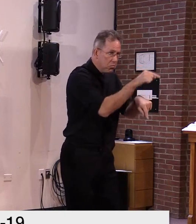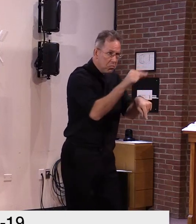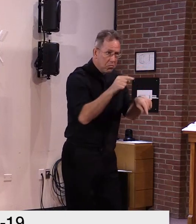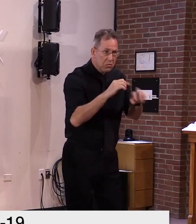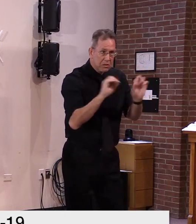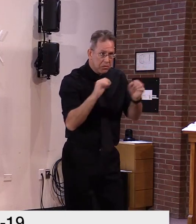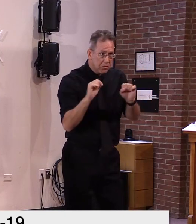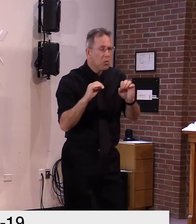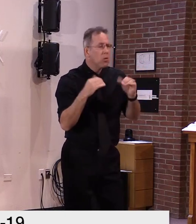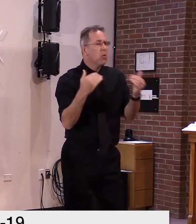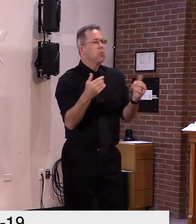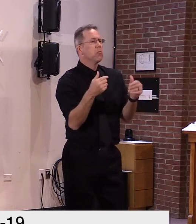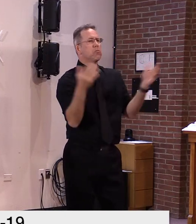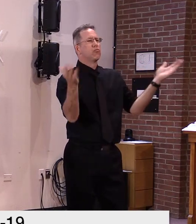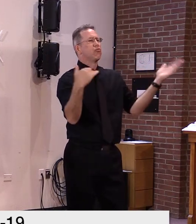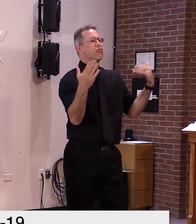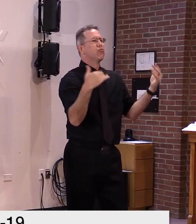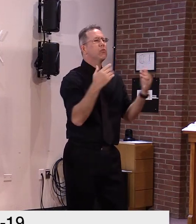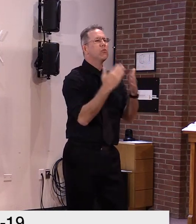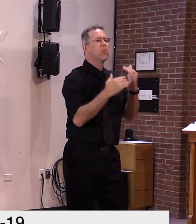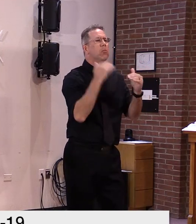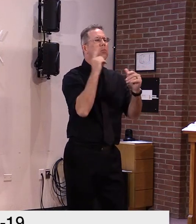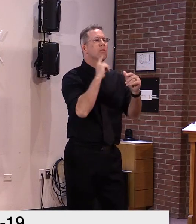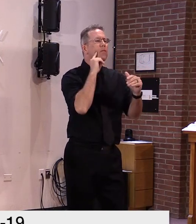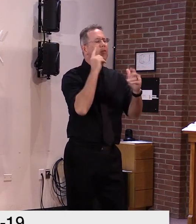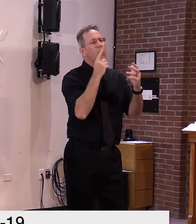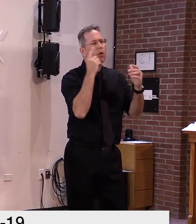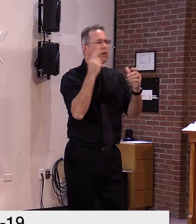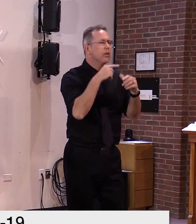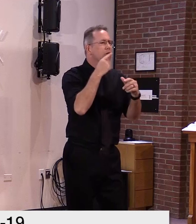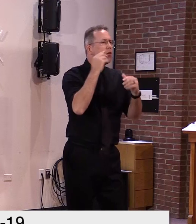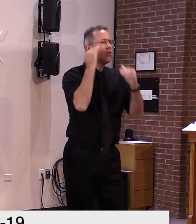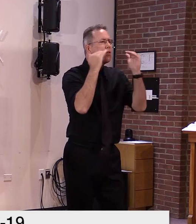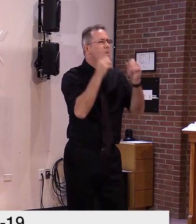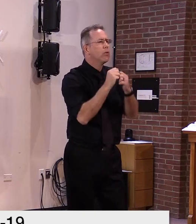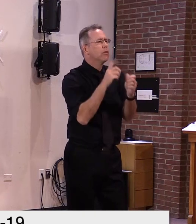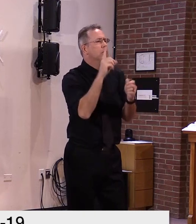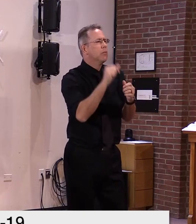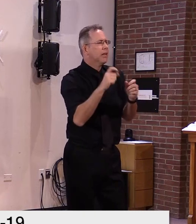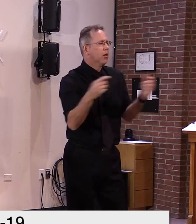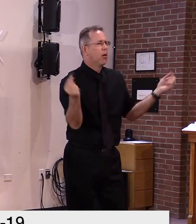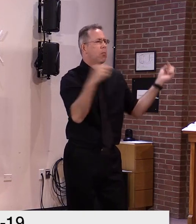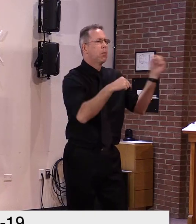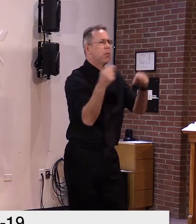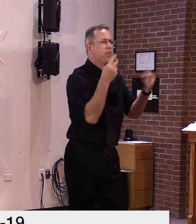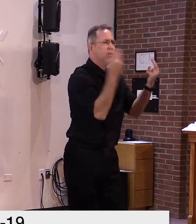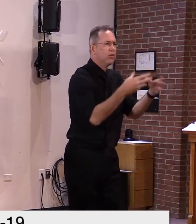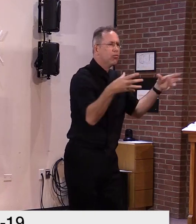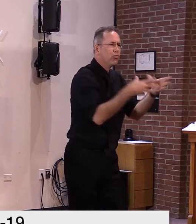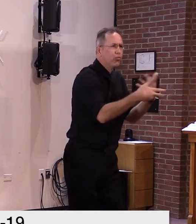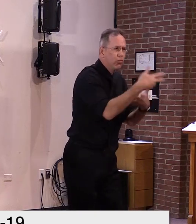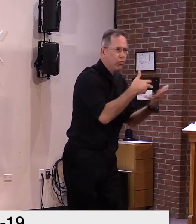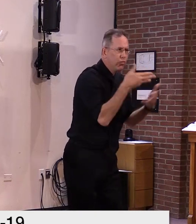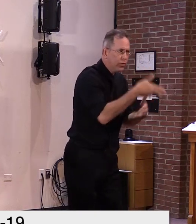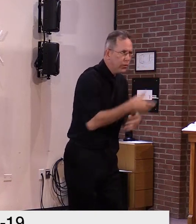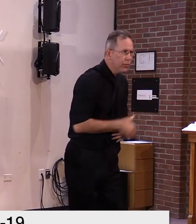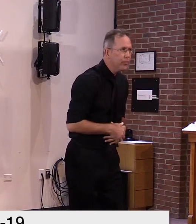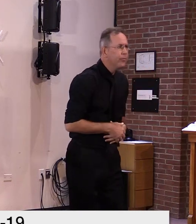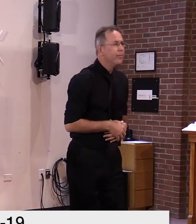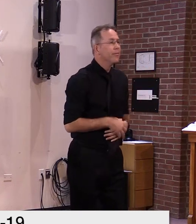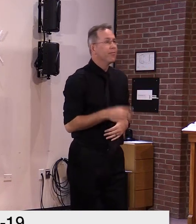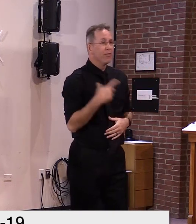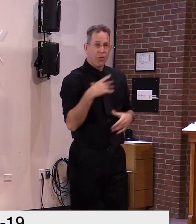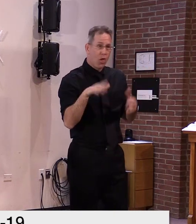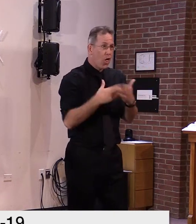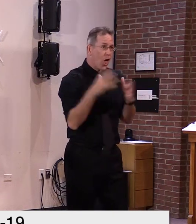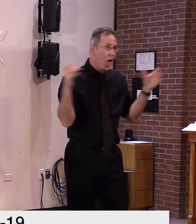vulnerable of these participants might not be coming back immediately, as they would present too big of a risk.